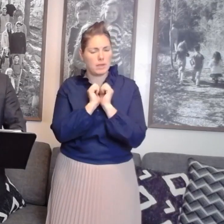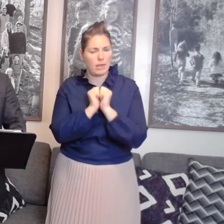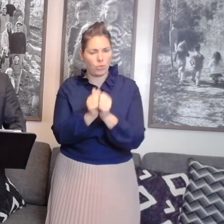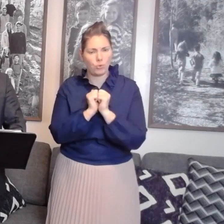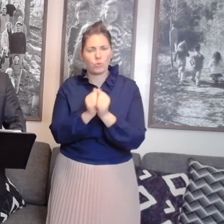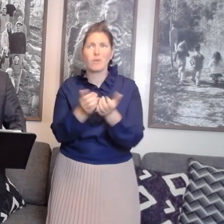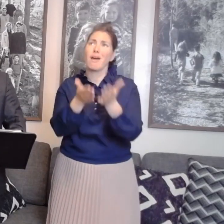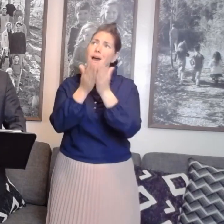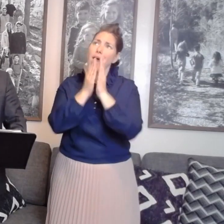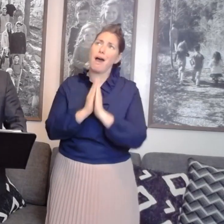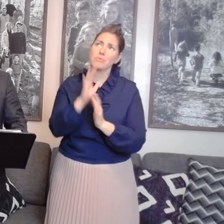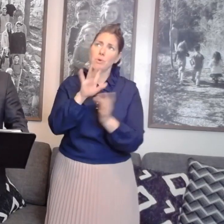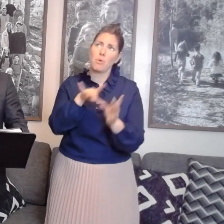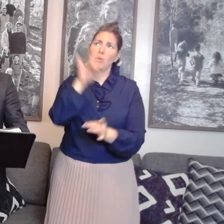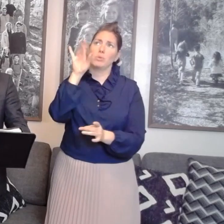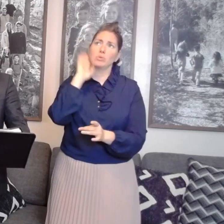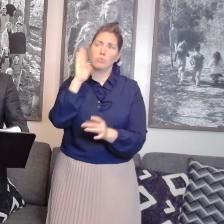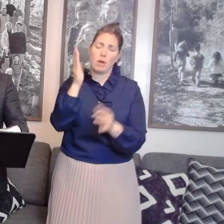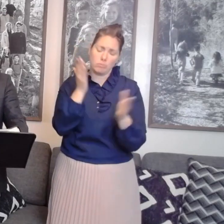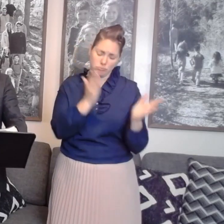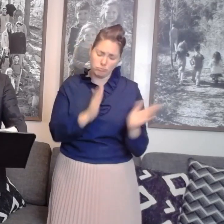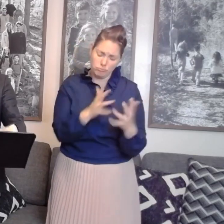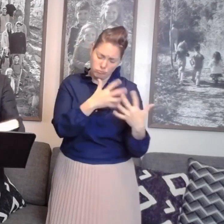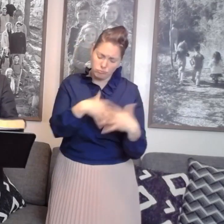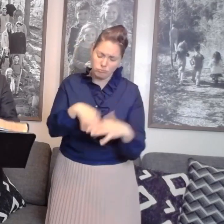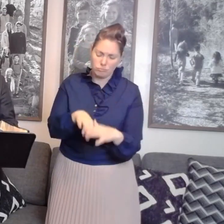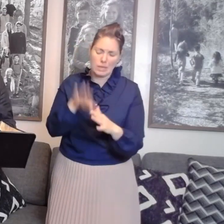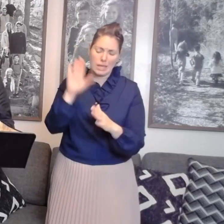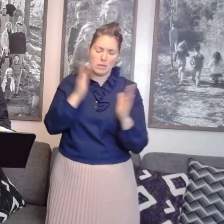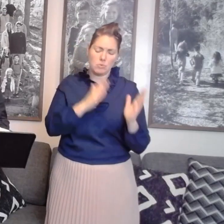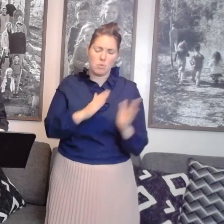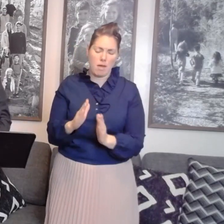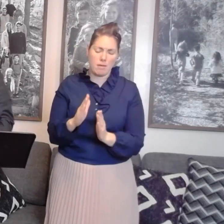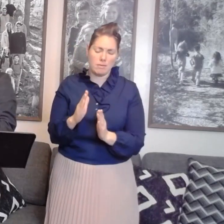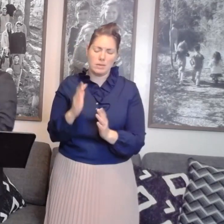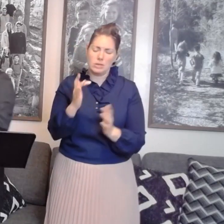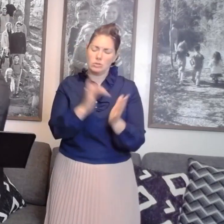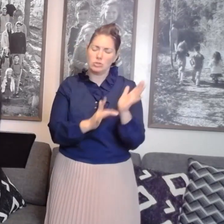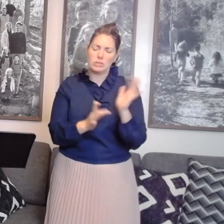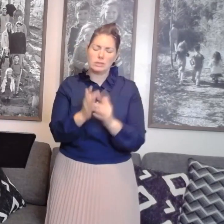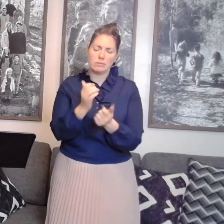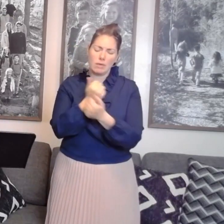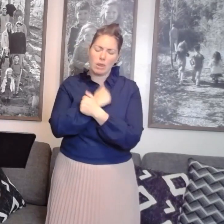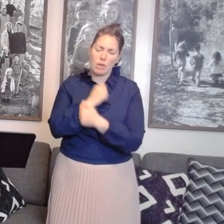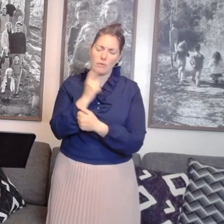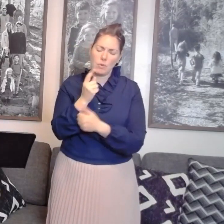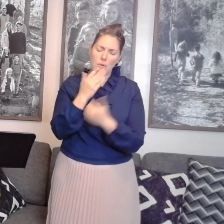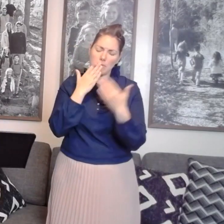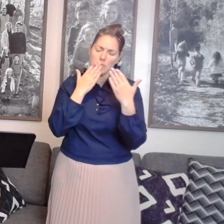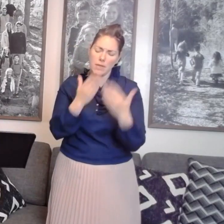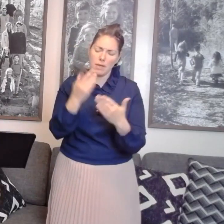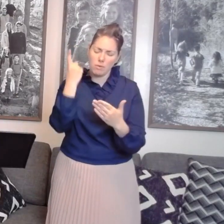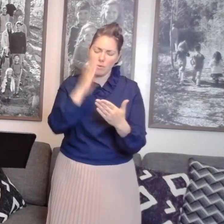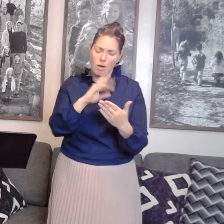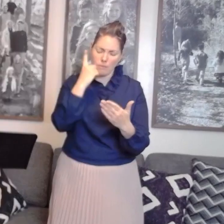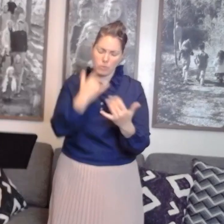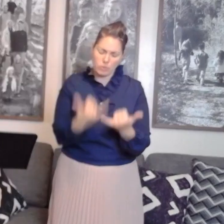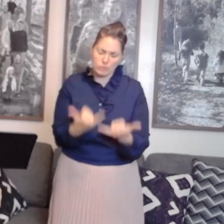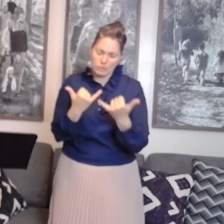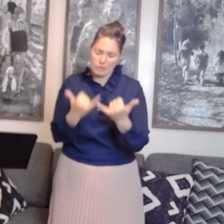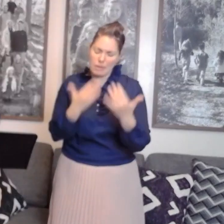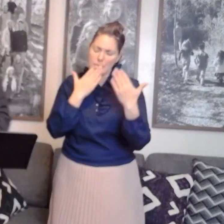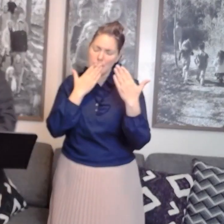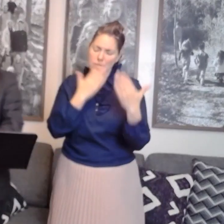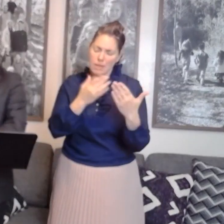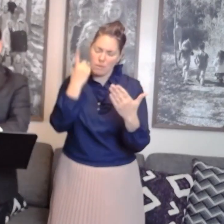let's ask the Holy Ghost to have its way in these next few moments. Jesus, we love you. I thank you, God, for this day. I